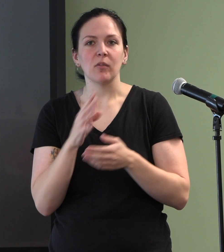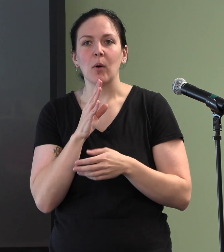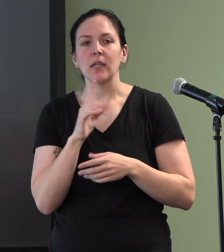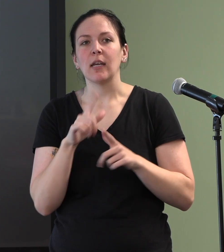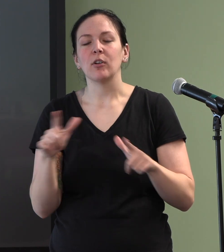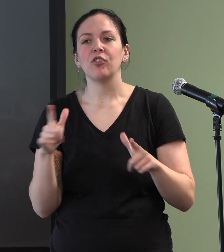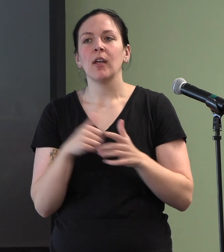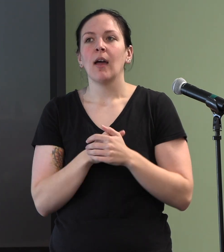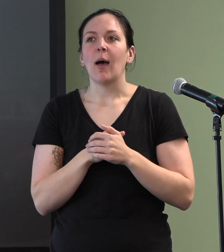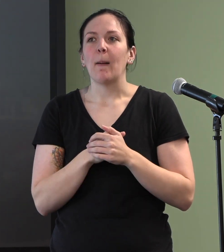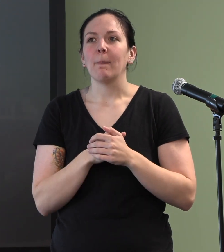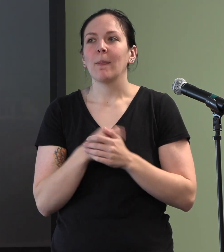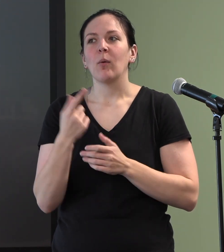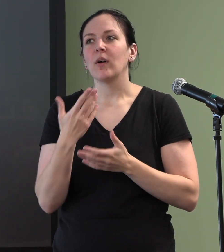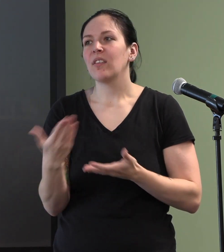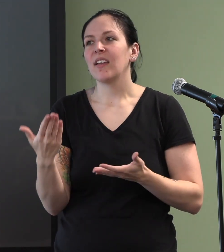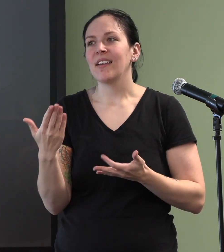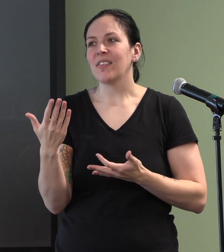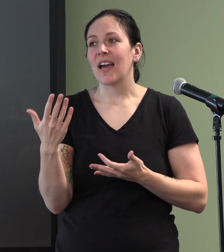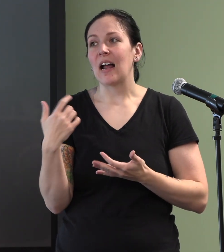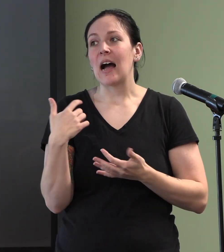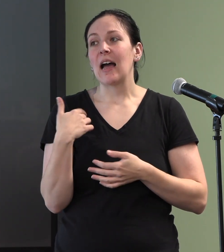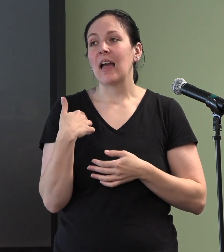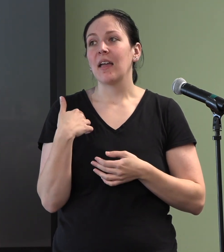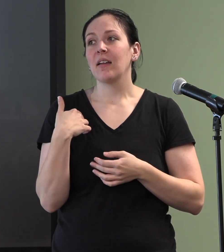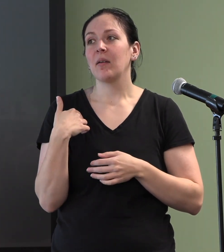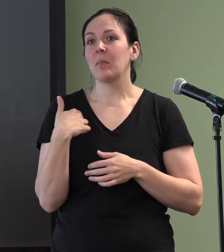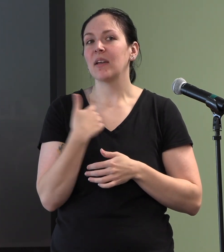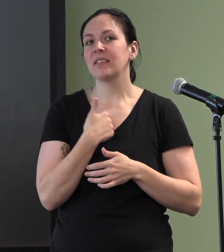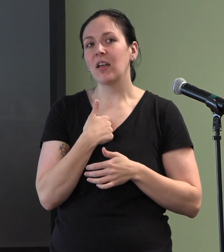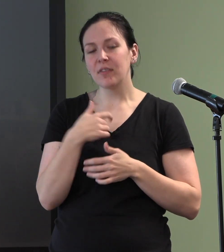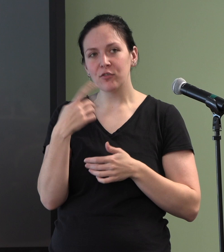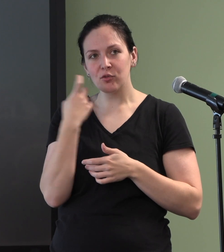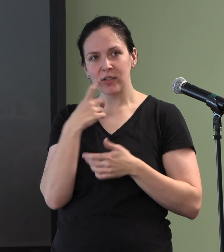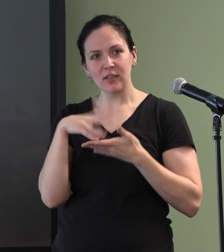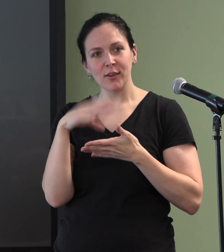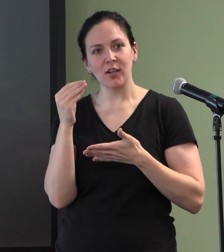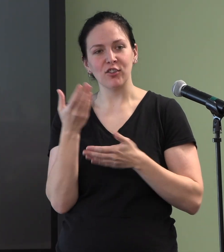spoken language. One thing that I myself have just recently learned is